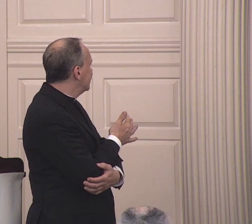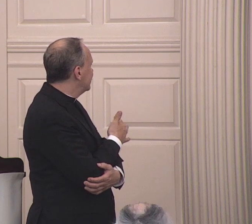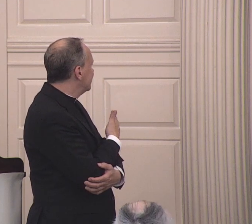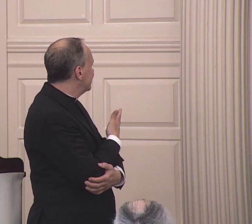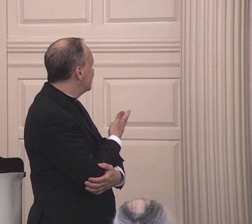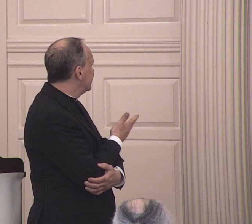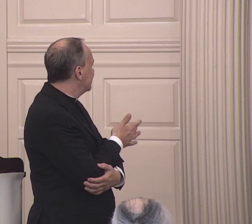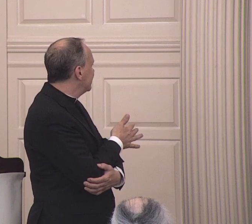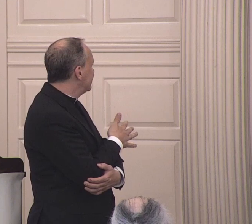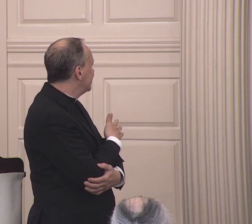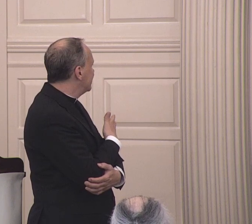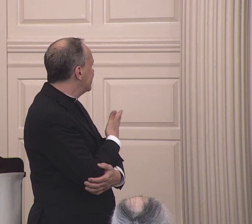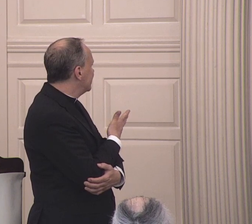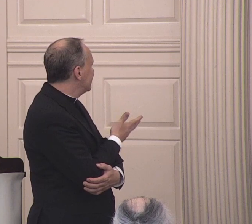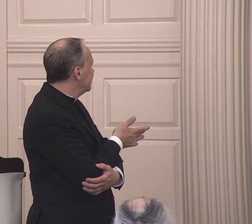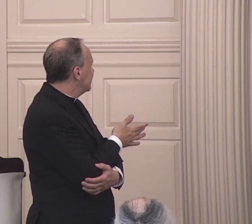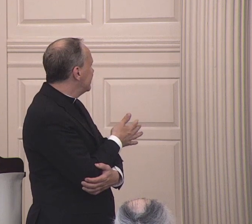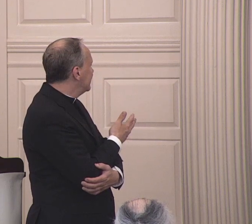facis